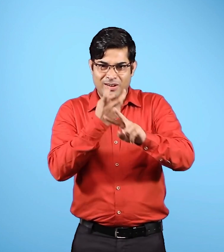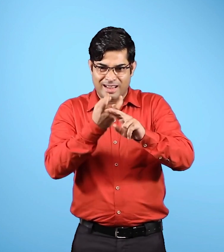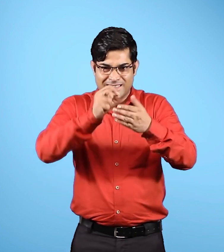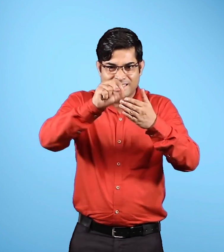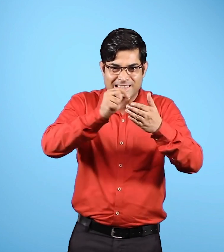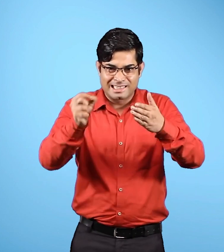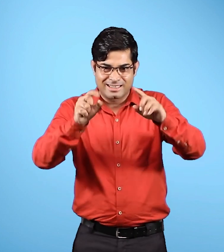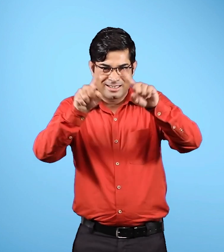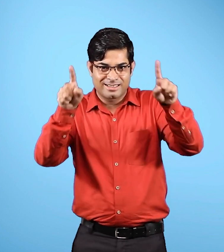inscription,